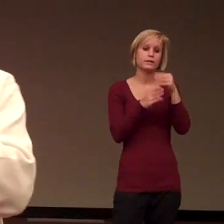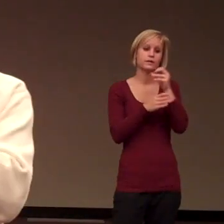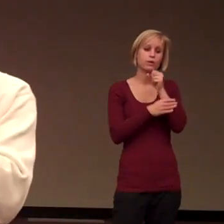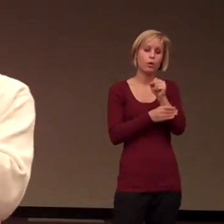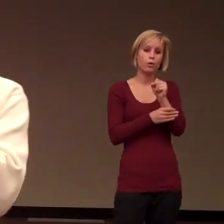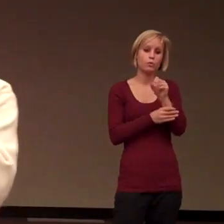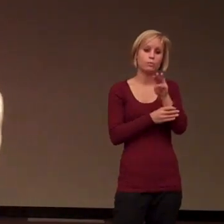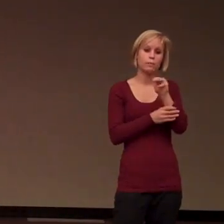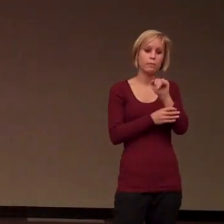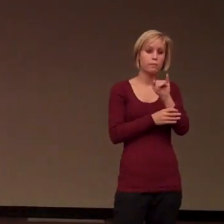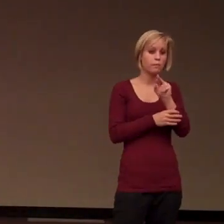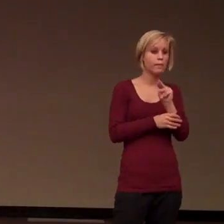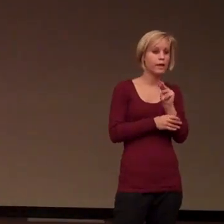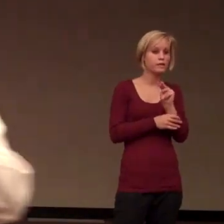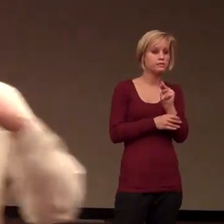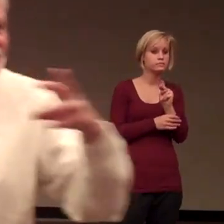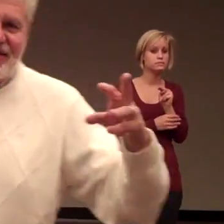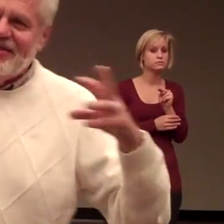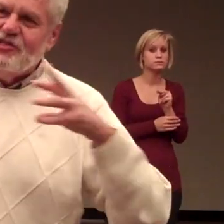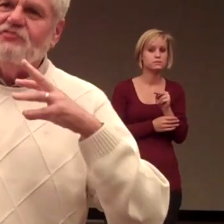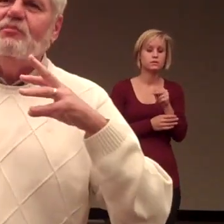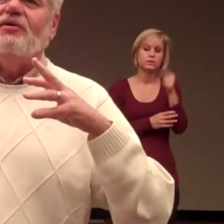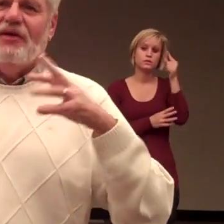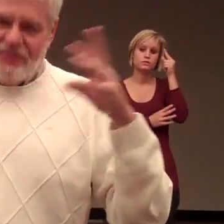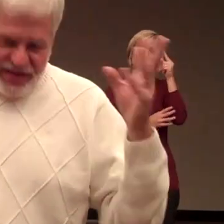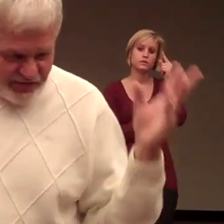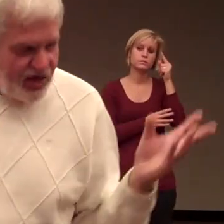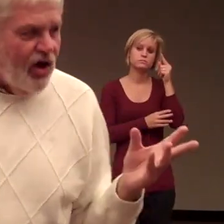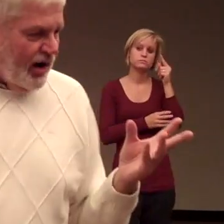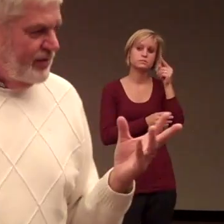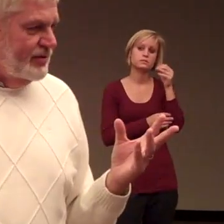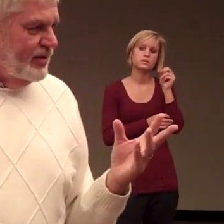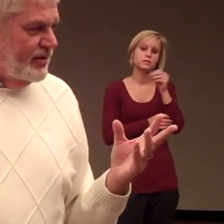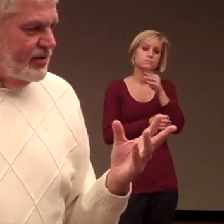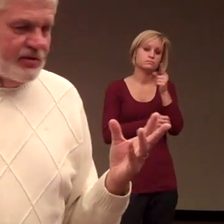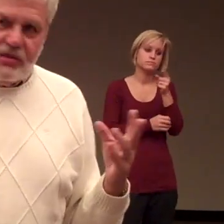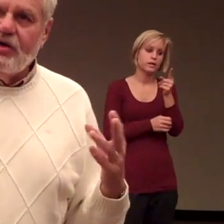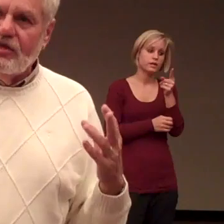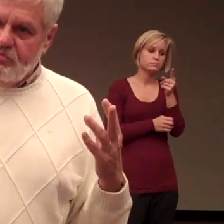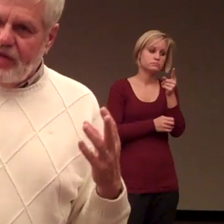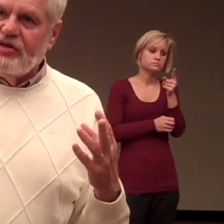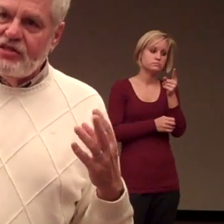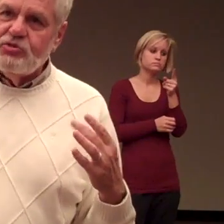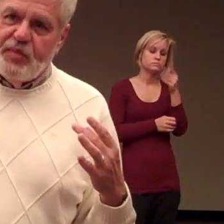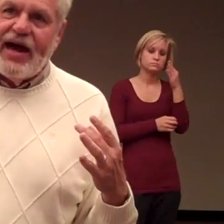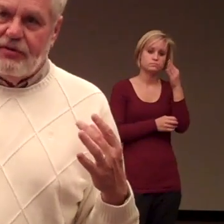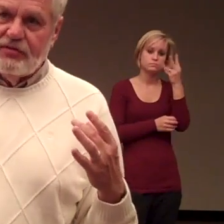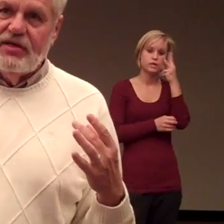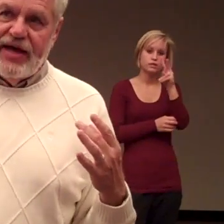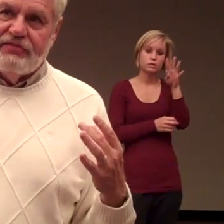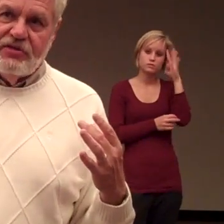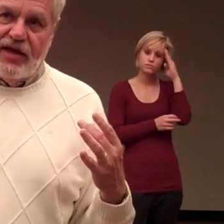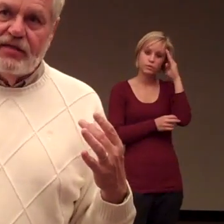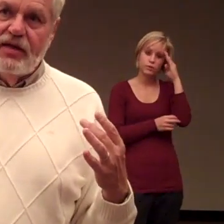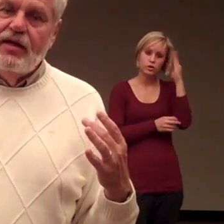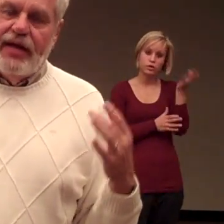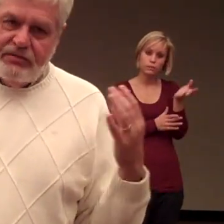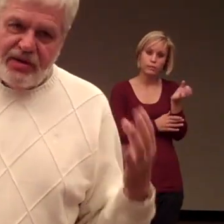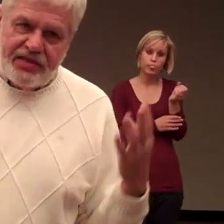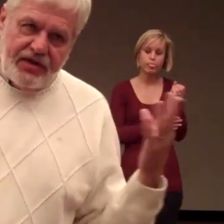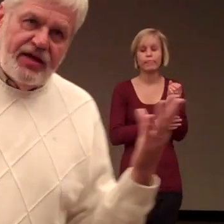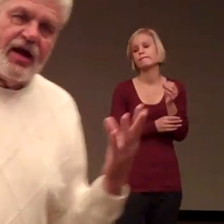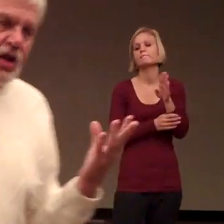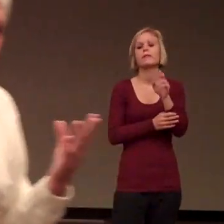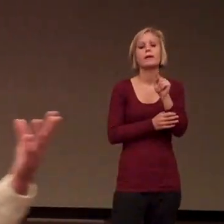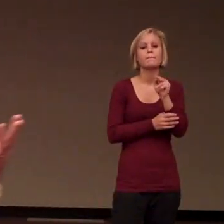been on the campus of the University of Virginia, you'll say, gee, these look familiar. They are. because Bethany's was patterned after that.